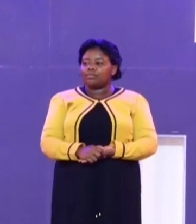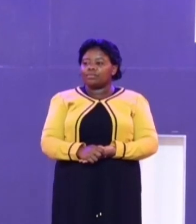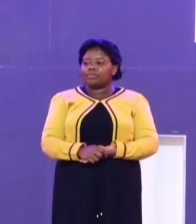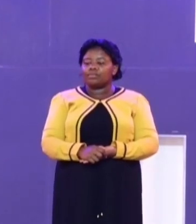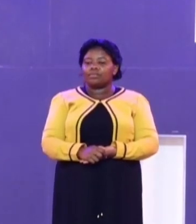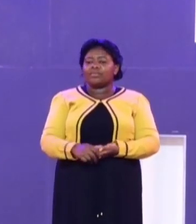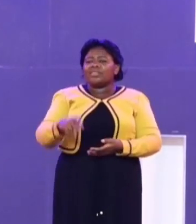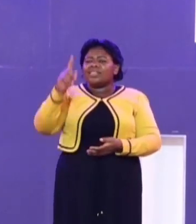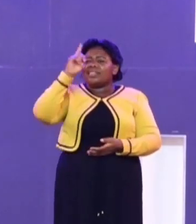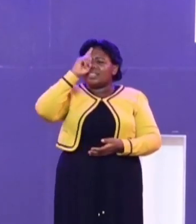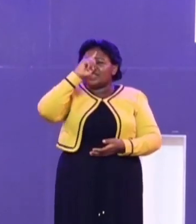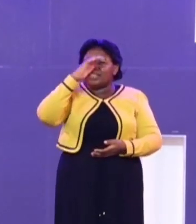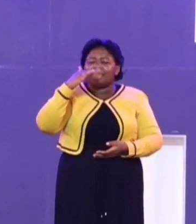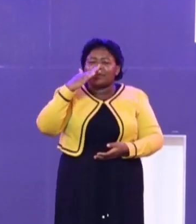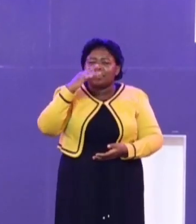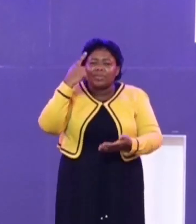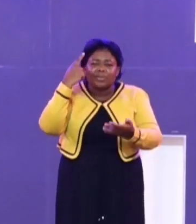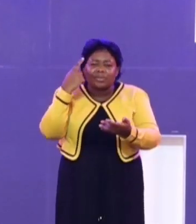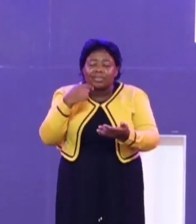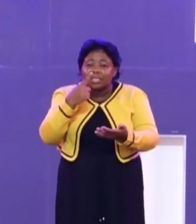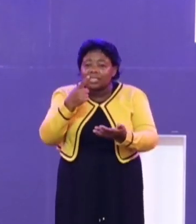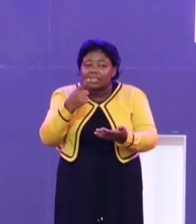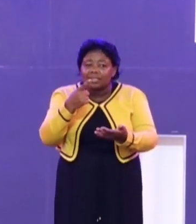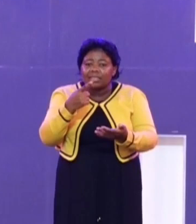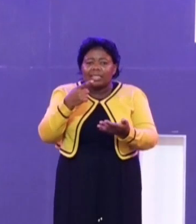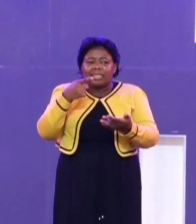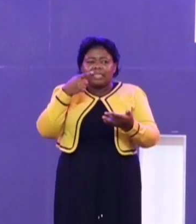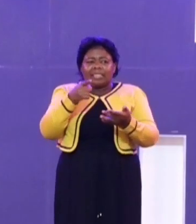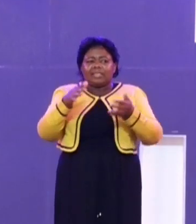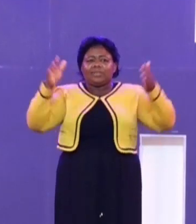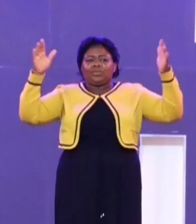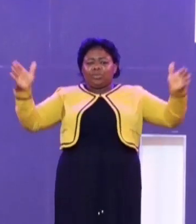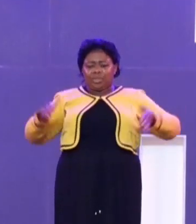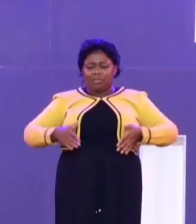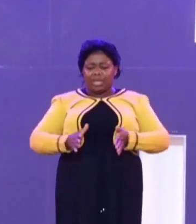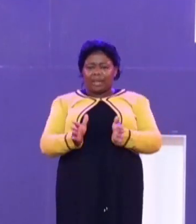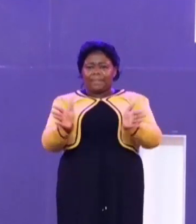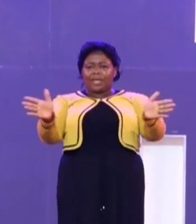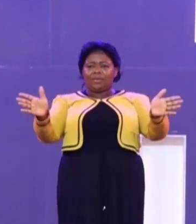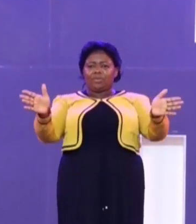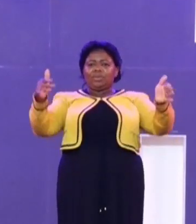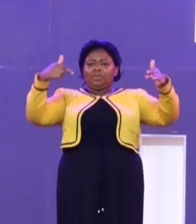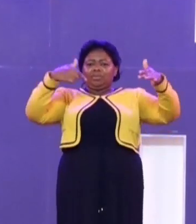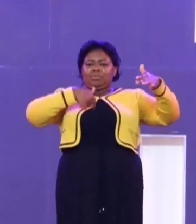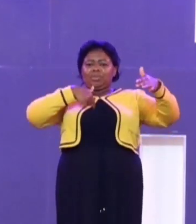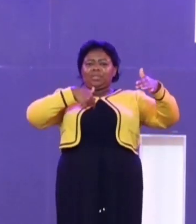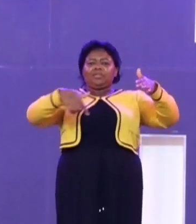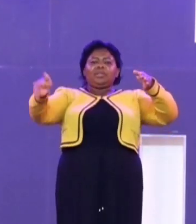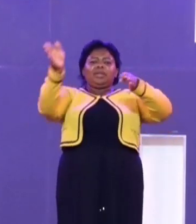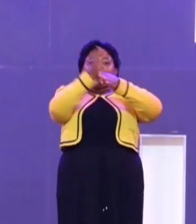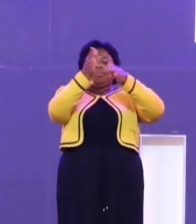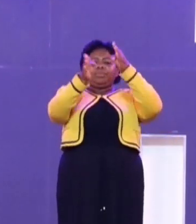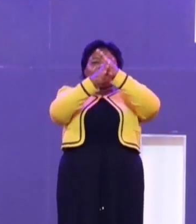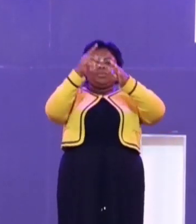The king spoke, saying, "Is it not this great Babylon that I have built for a royal